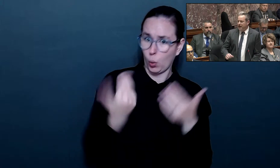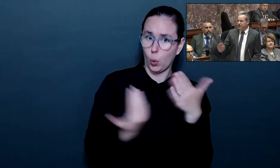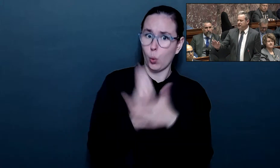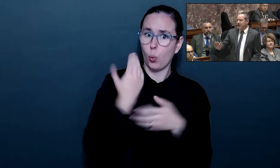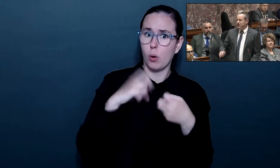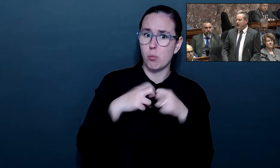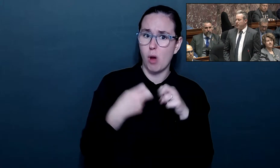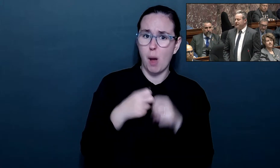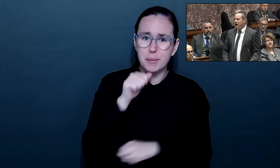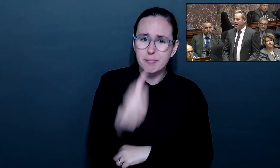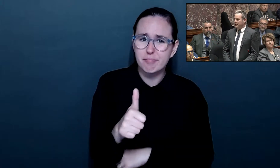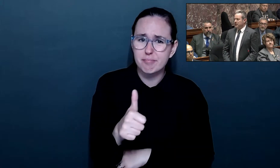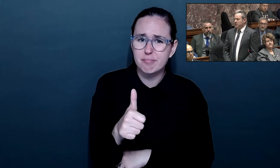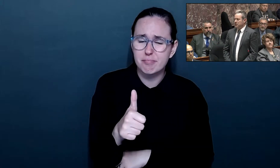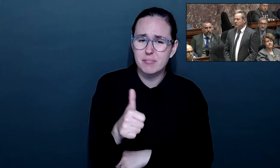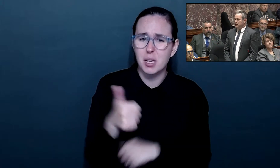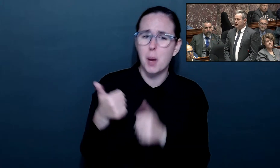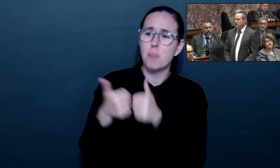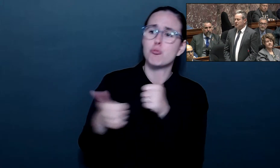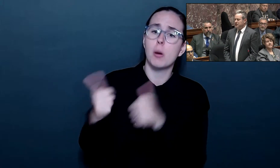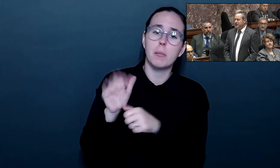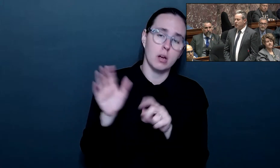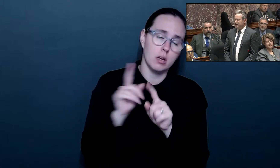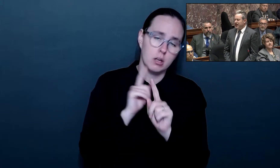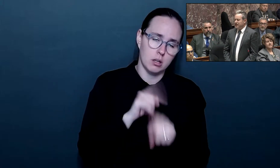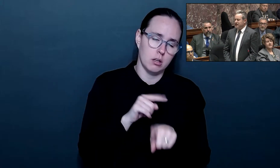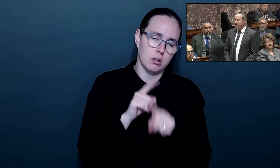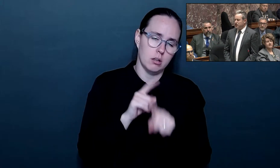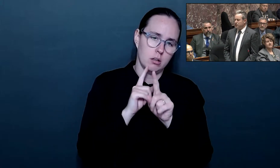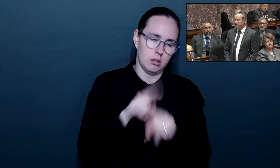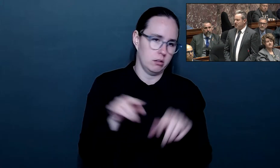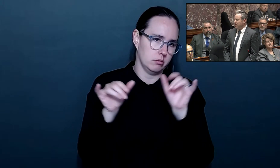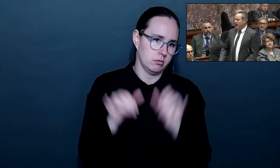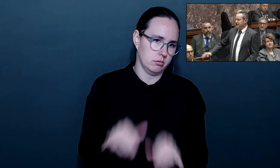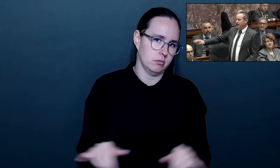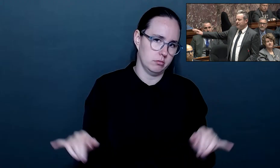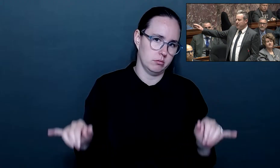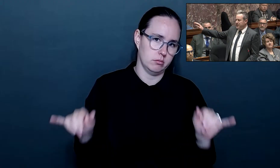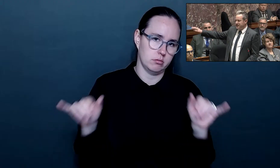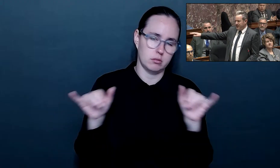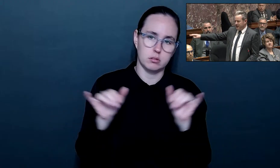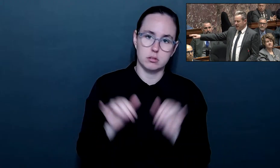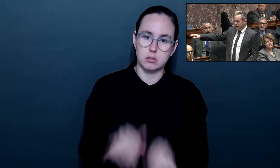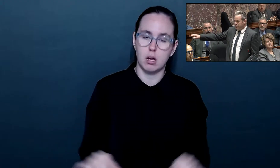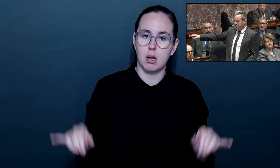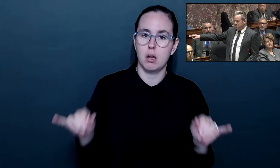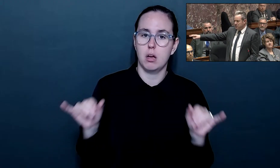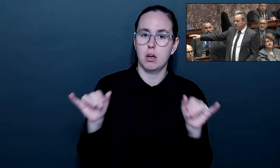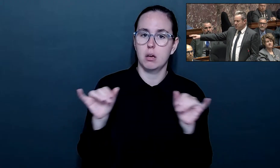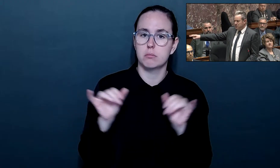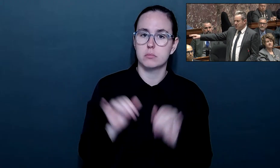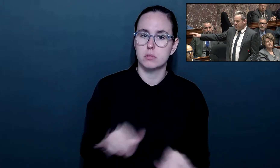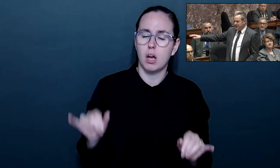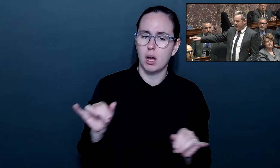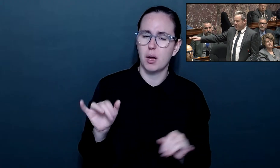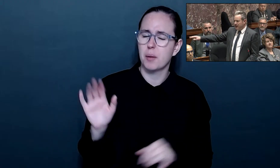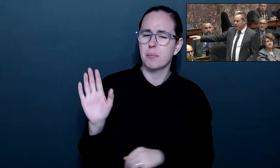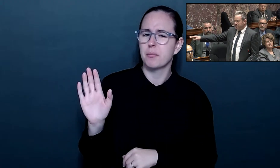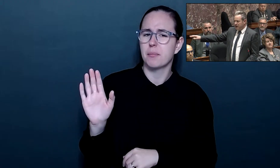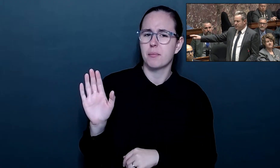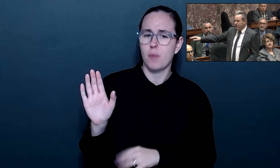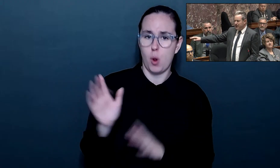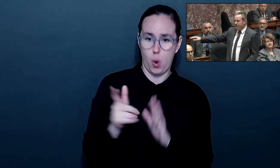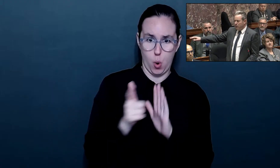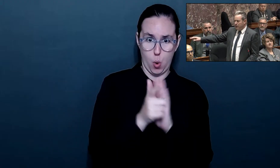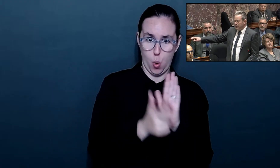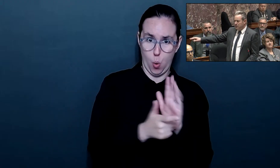only legislation that we've got to deal with any of these issues has come from this side of the House. This side of the House